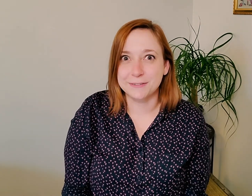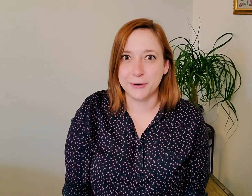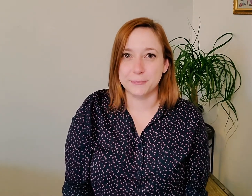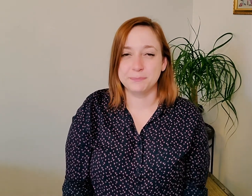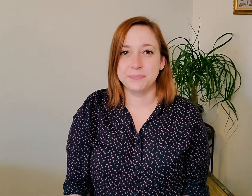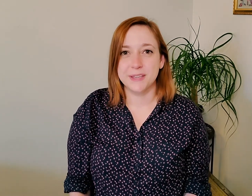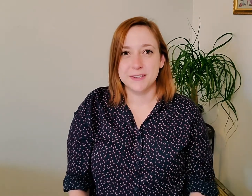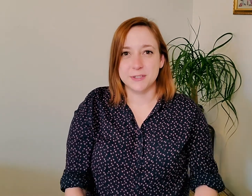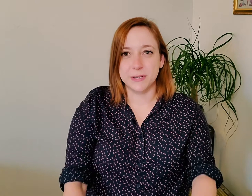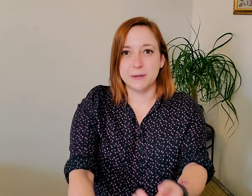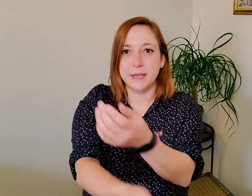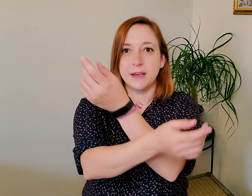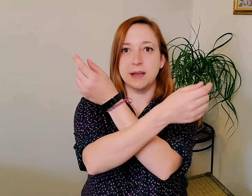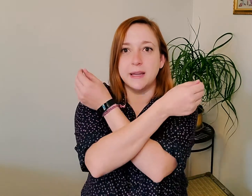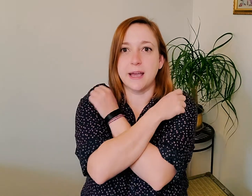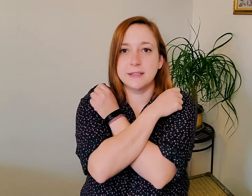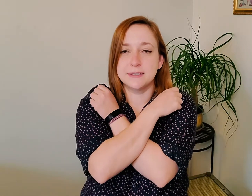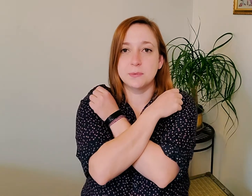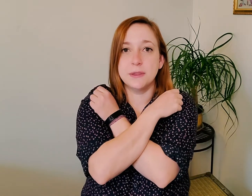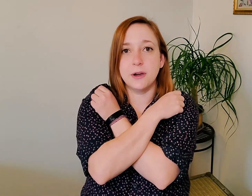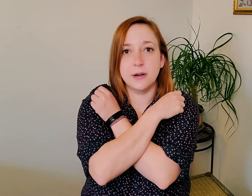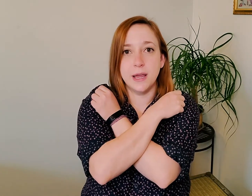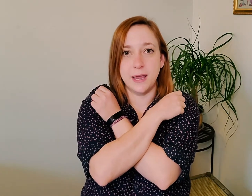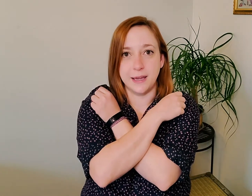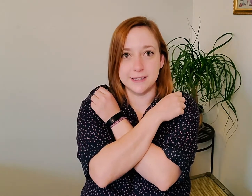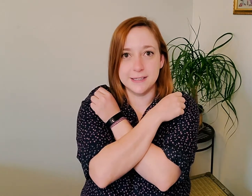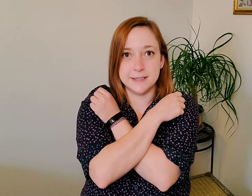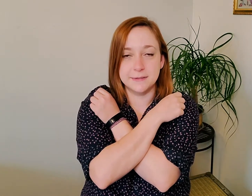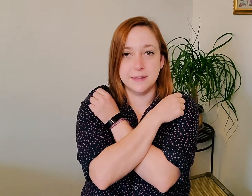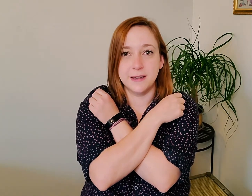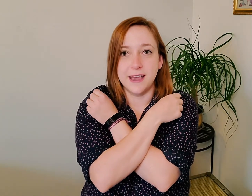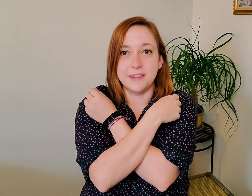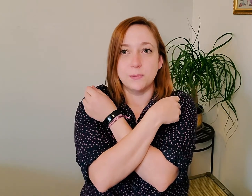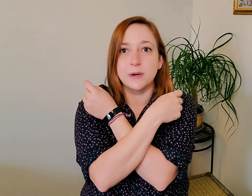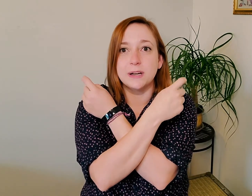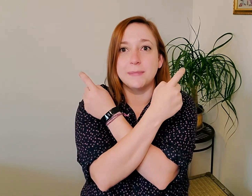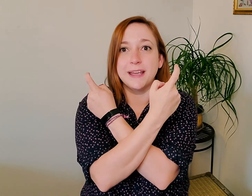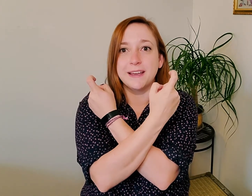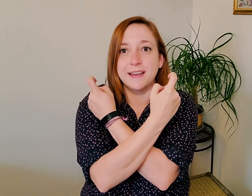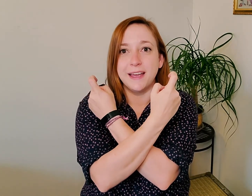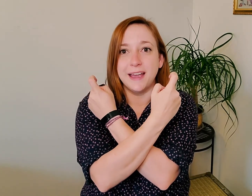farm. So we're gonna make an X with our hands, and then we're gonna make an